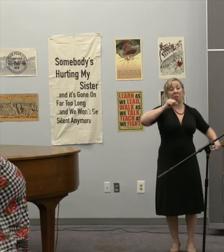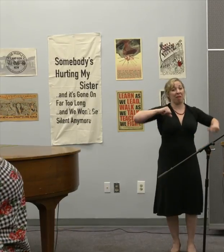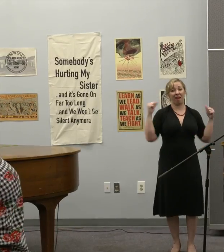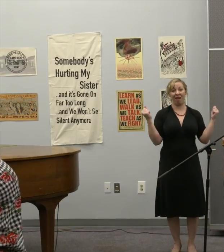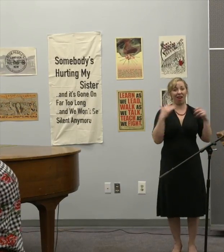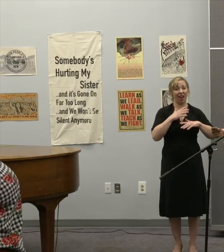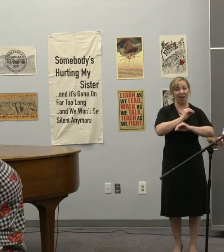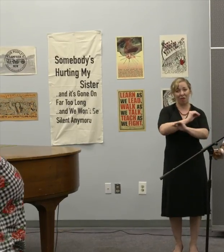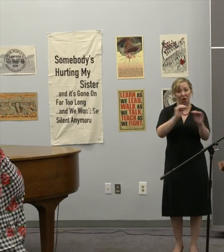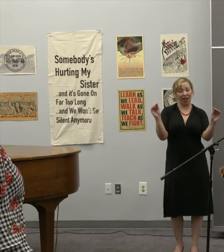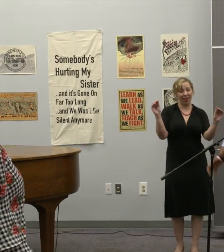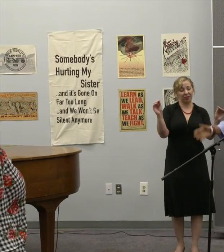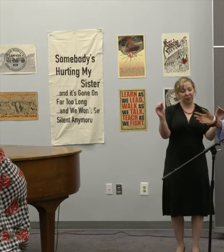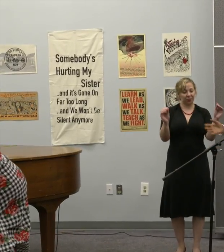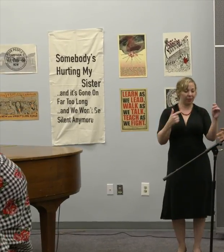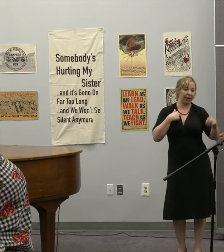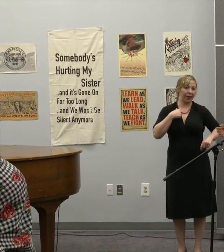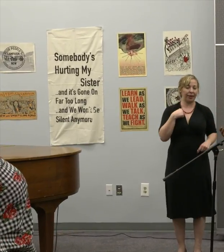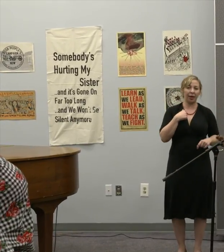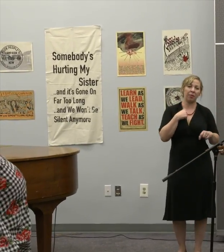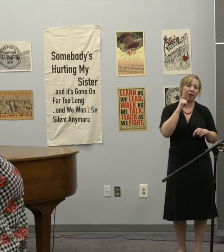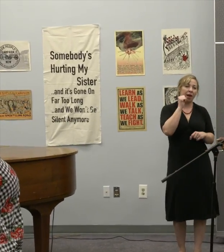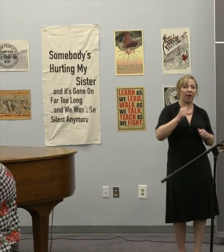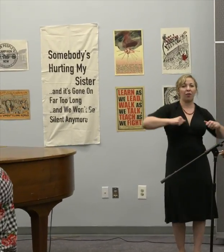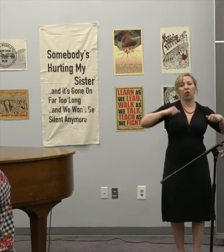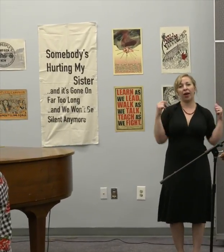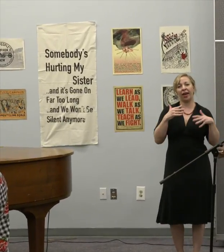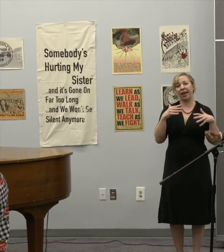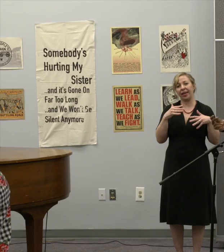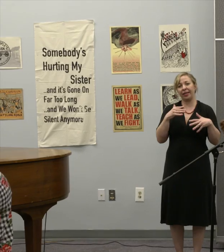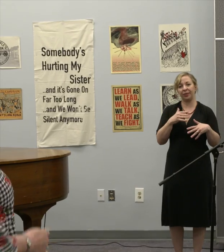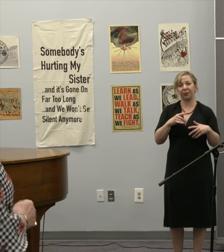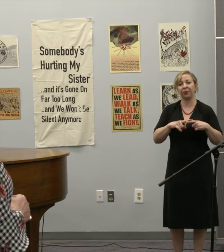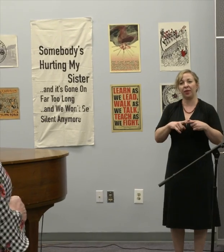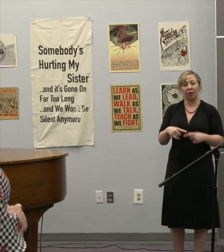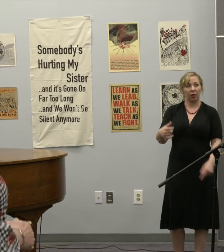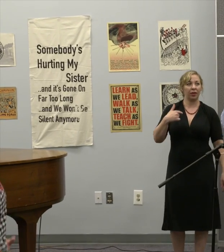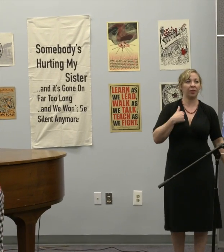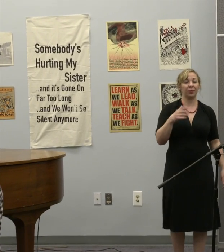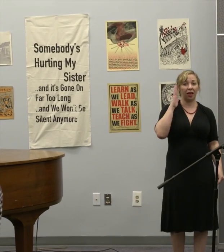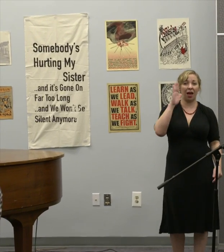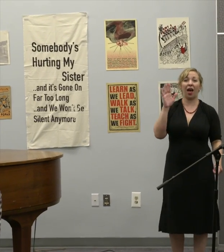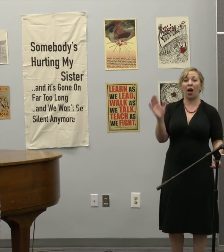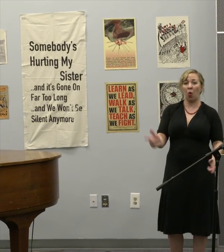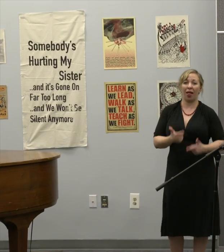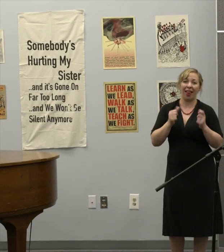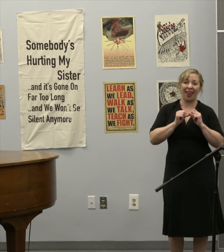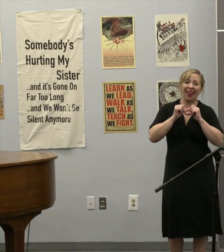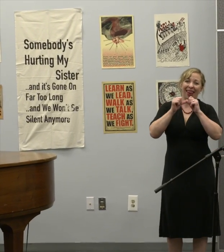not afraid. I am not afraid. I will live